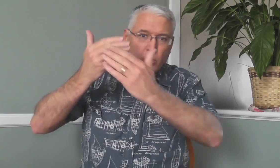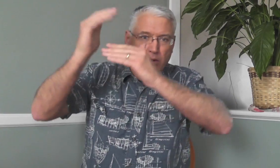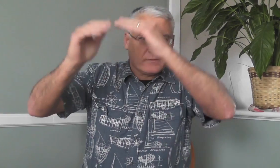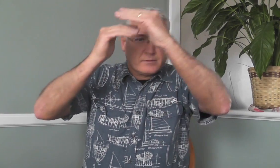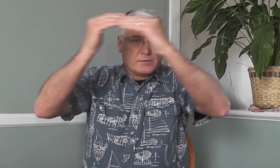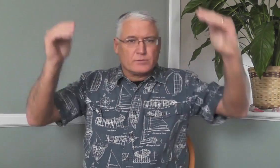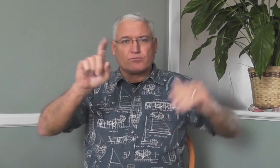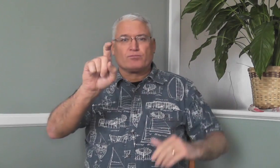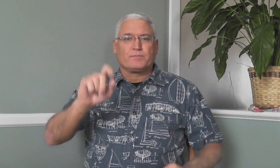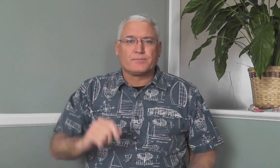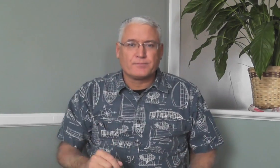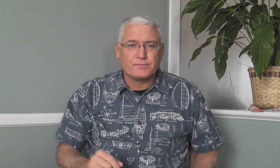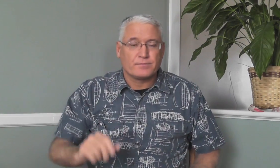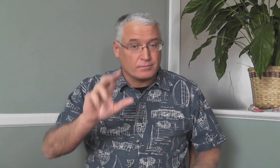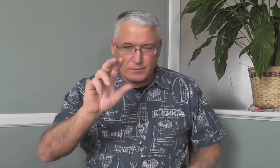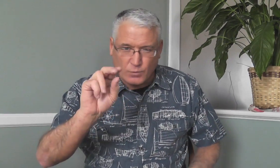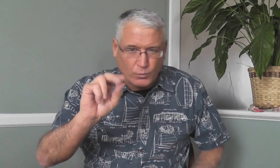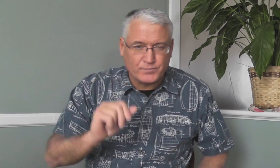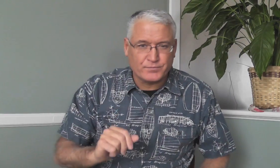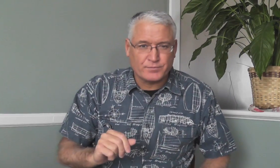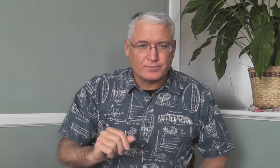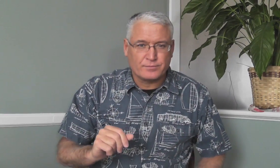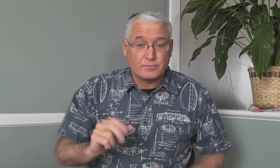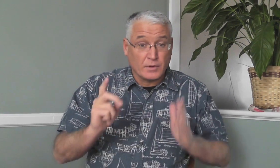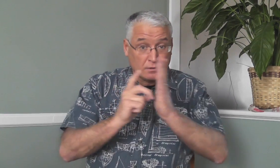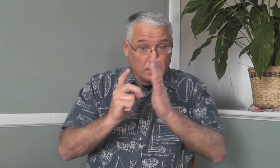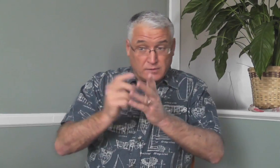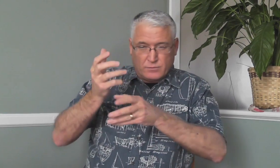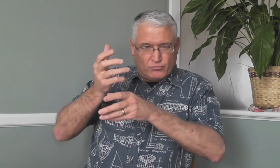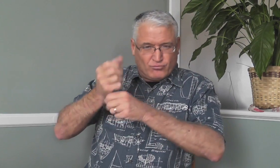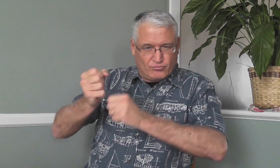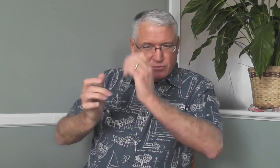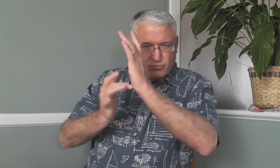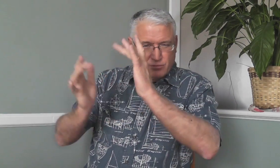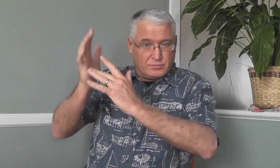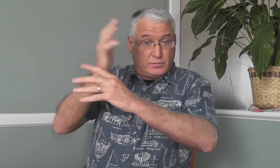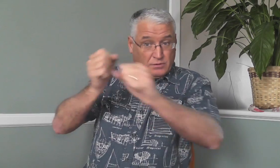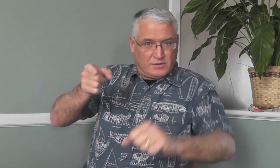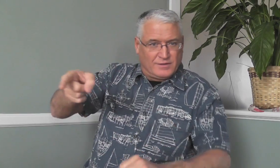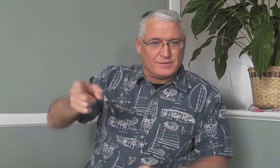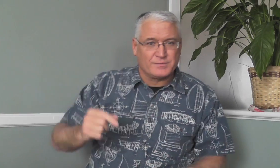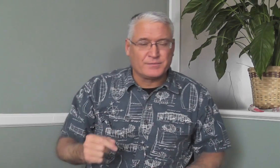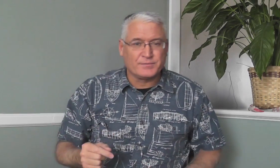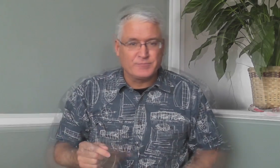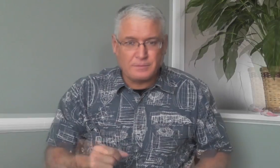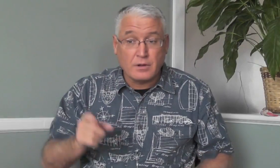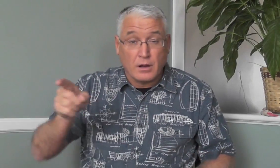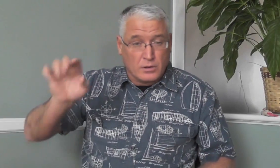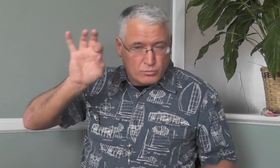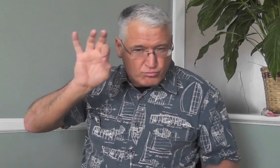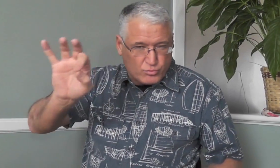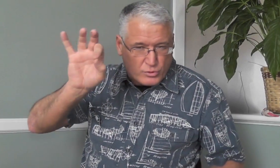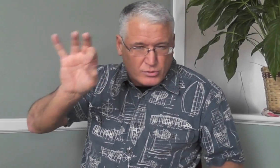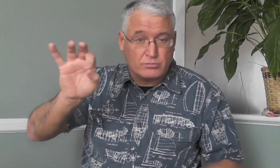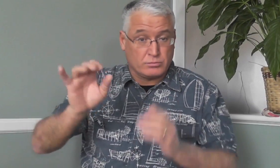his way to heaven? No. David had faith in Jesus Christ. He